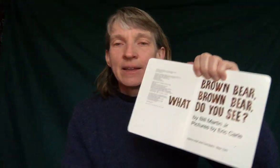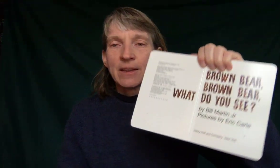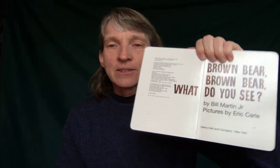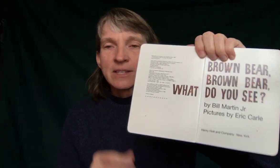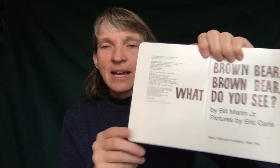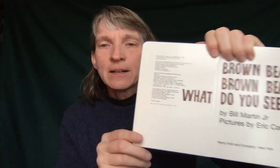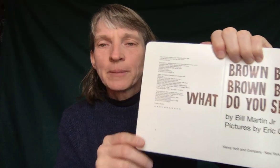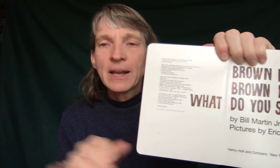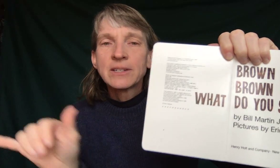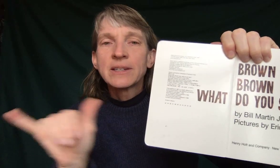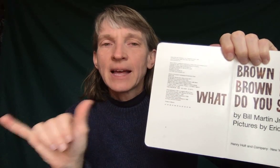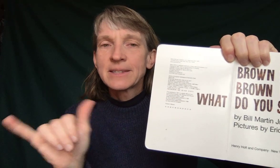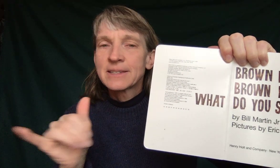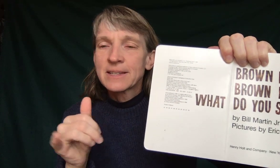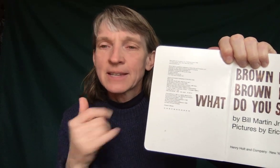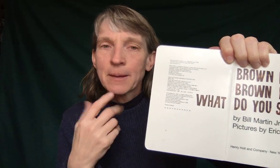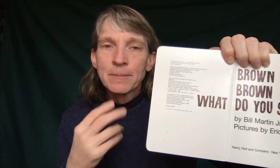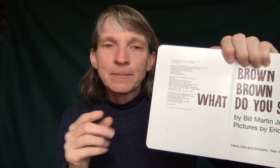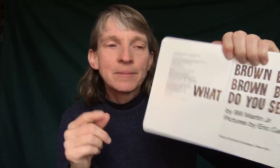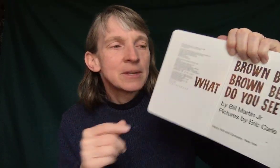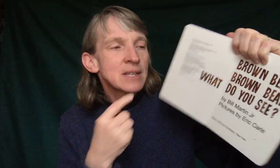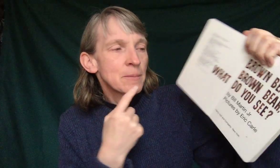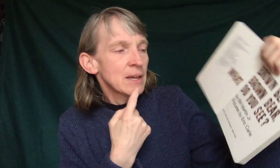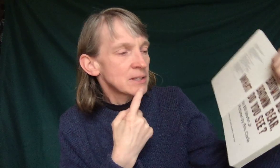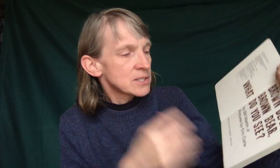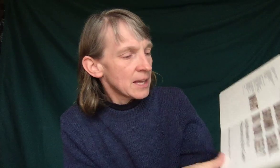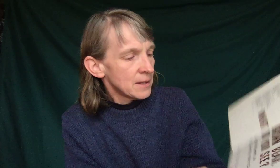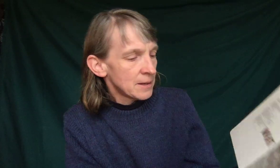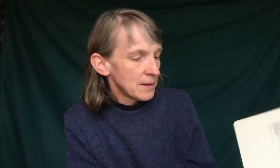There's the title page. That says the same thing I just said.